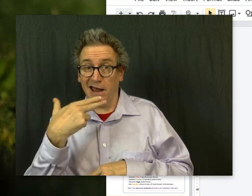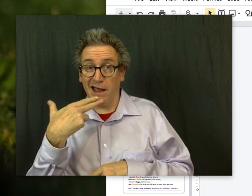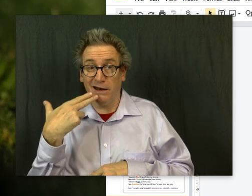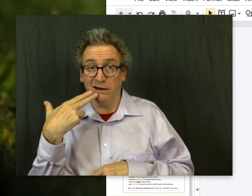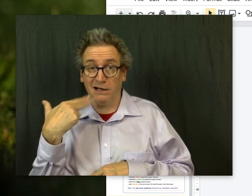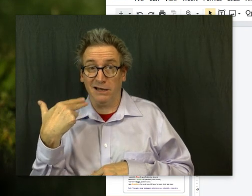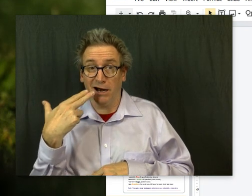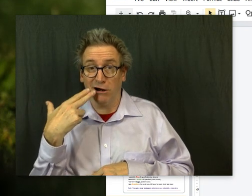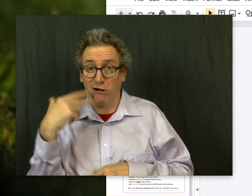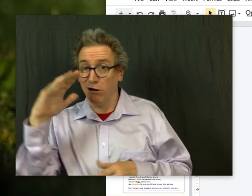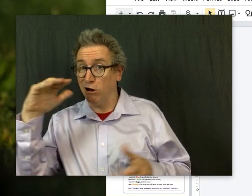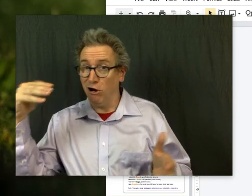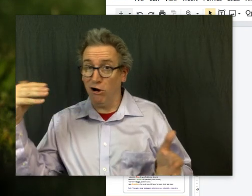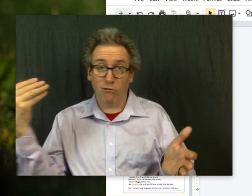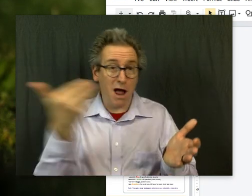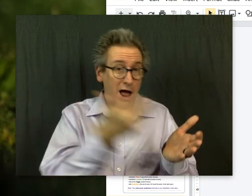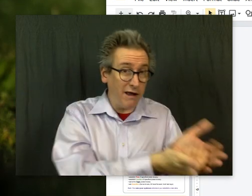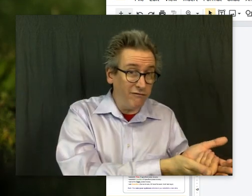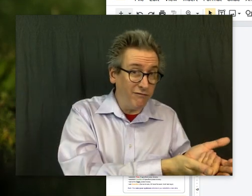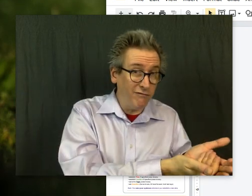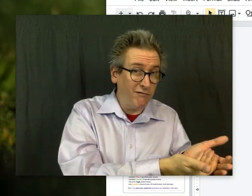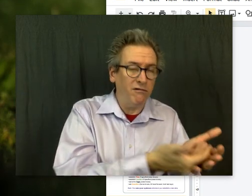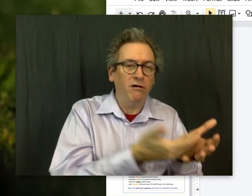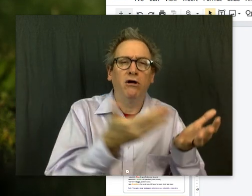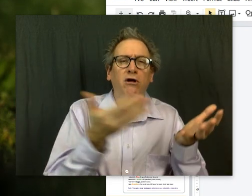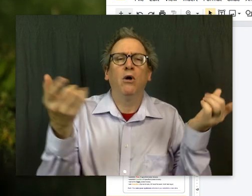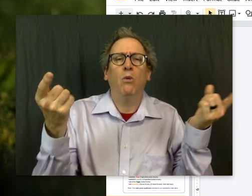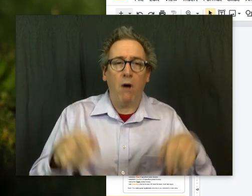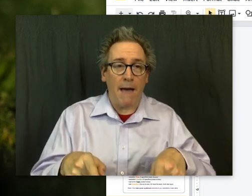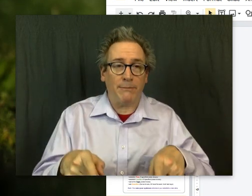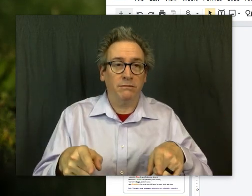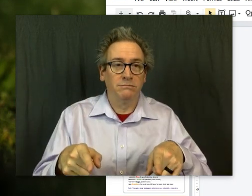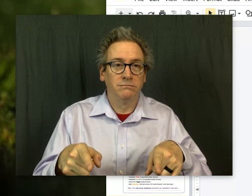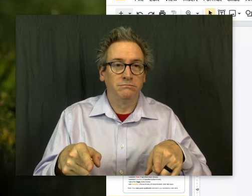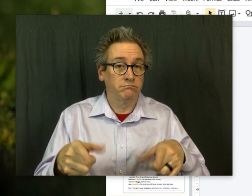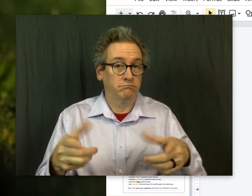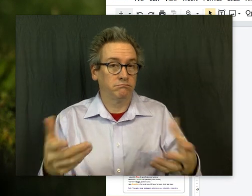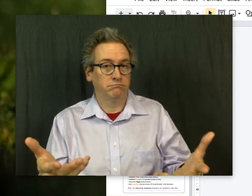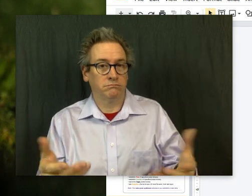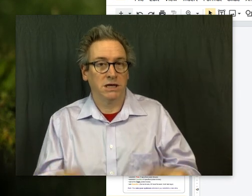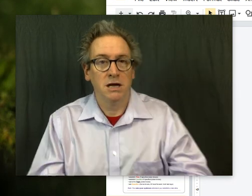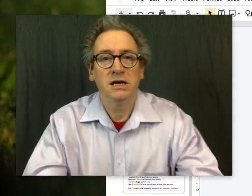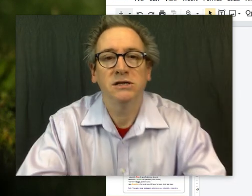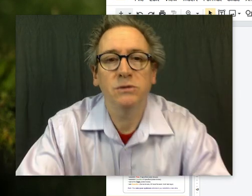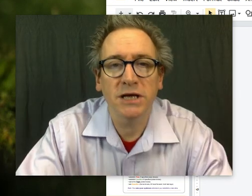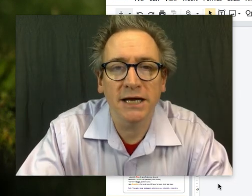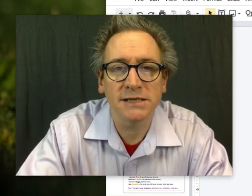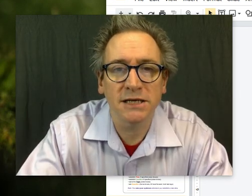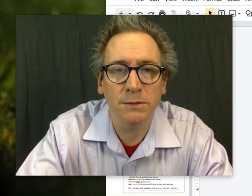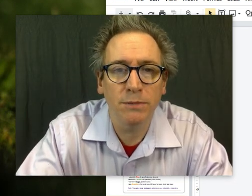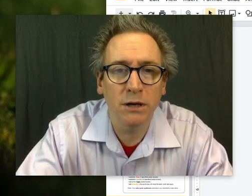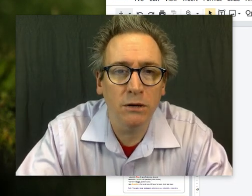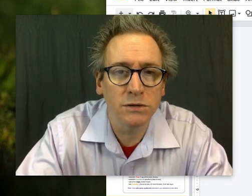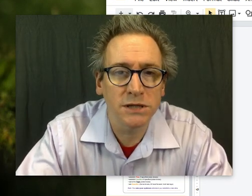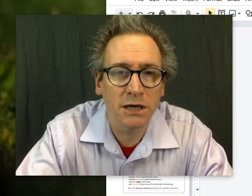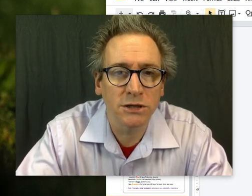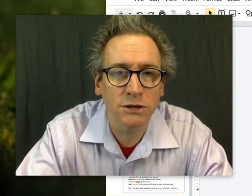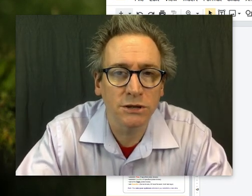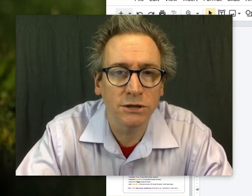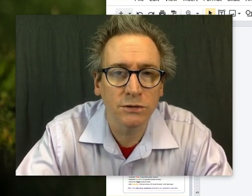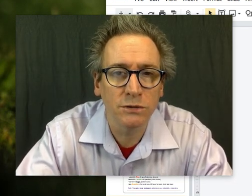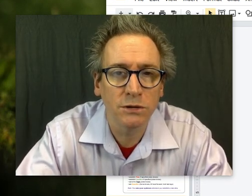Gallaudet and Claire arrive. What happened? So I suppose